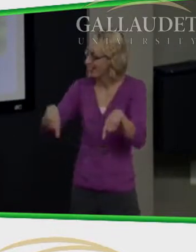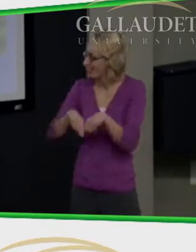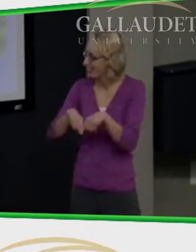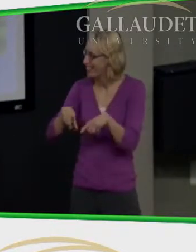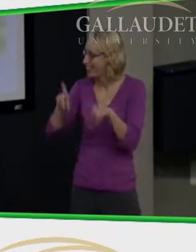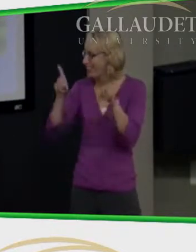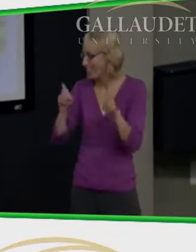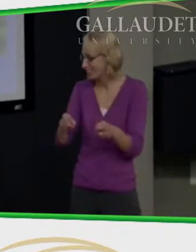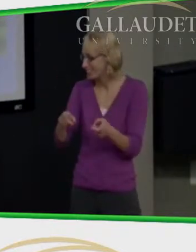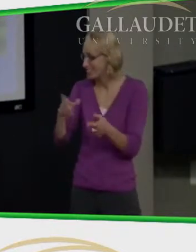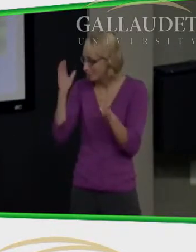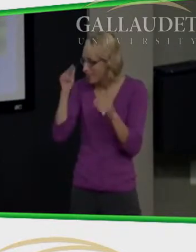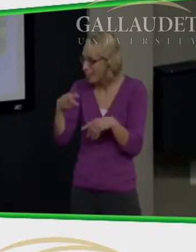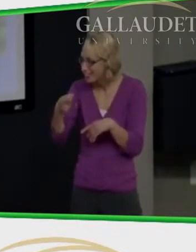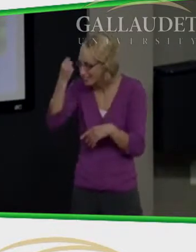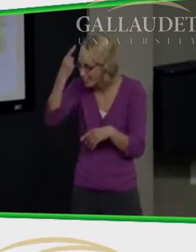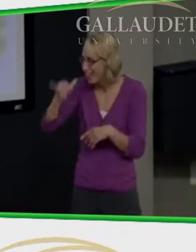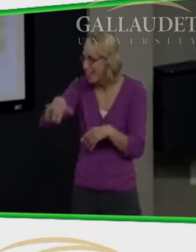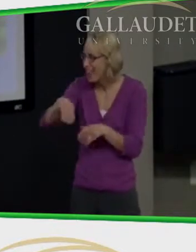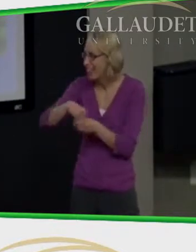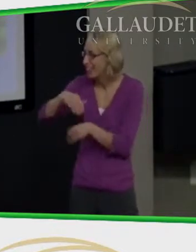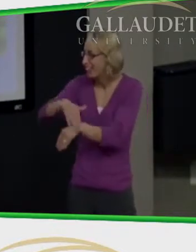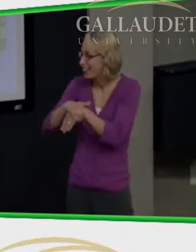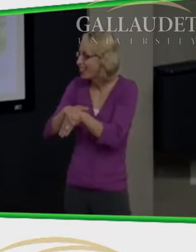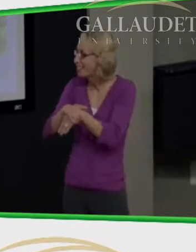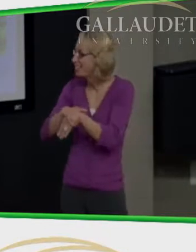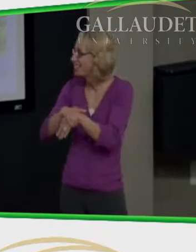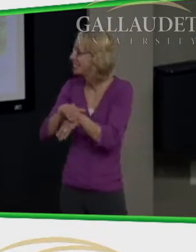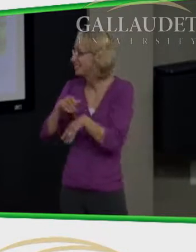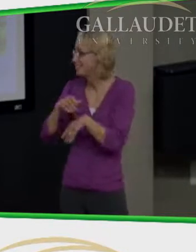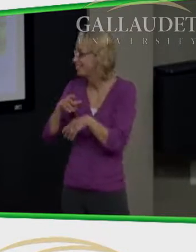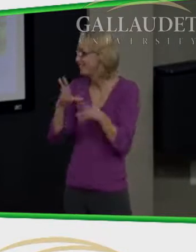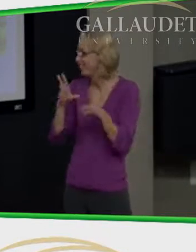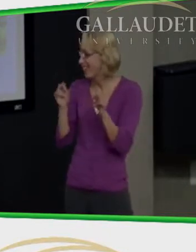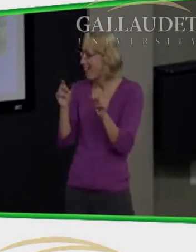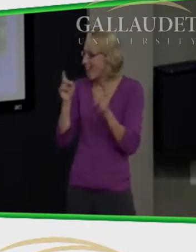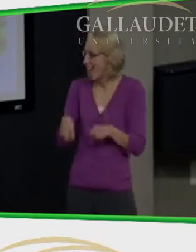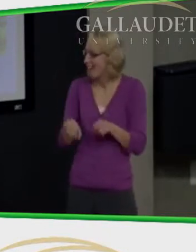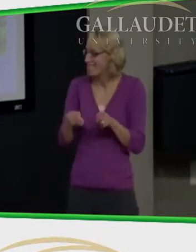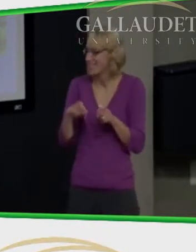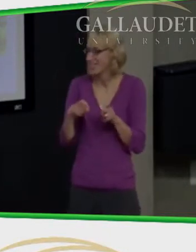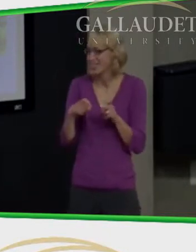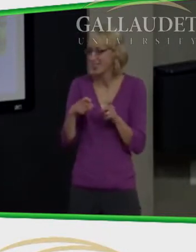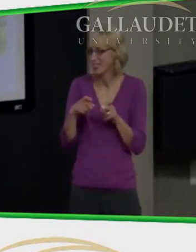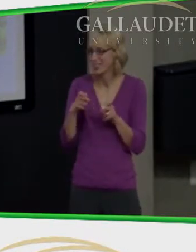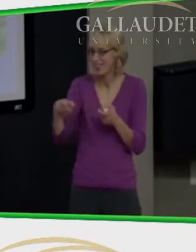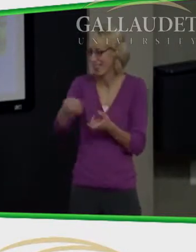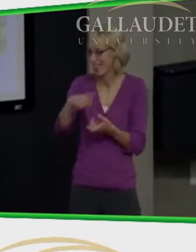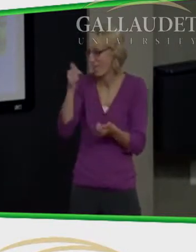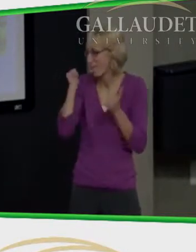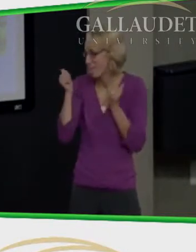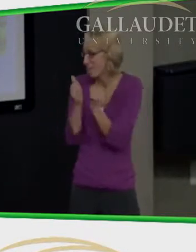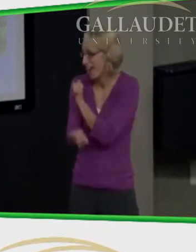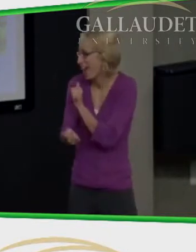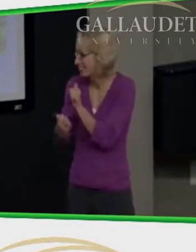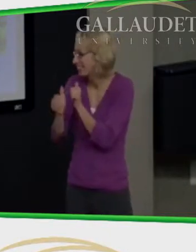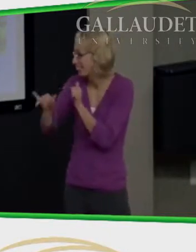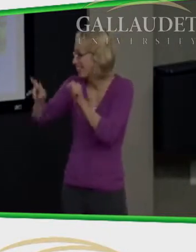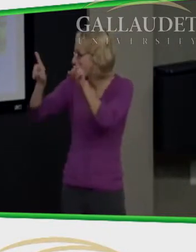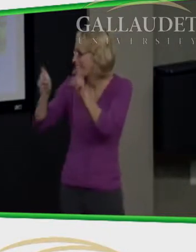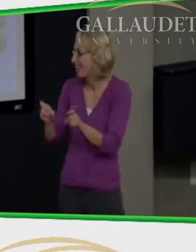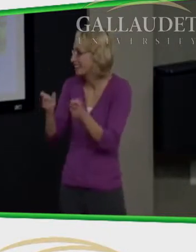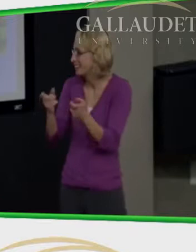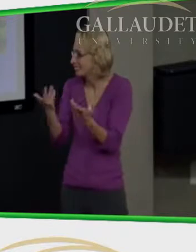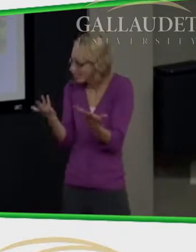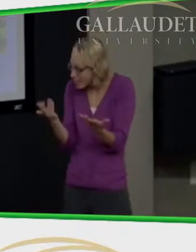then the distribution of pen and paper tests that are testing that knowledge in a completely different mode and